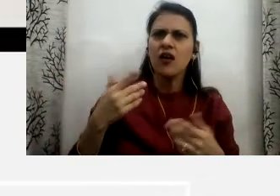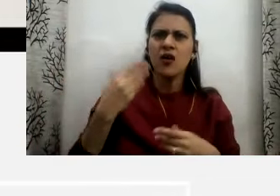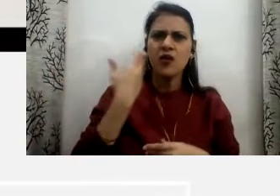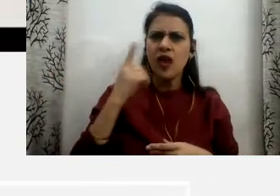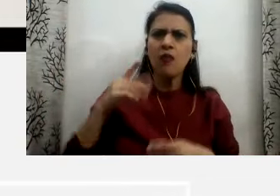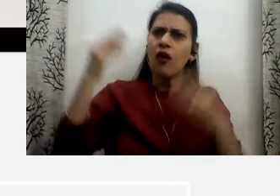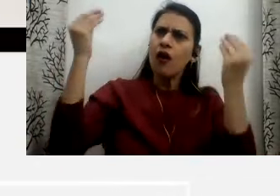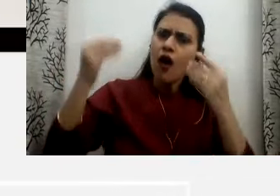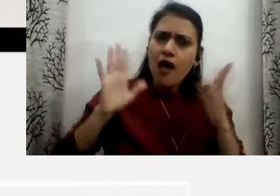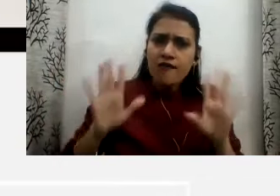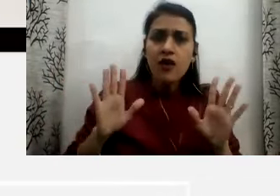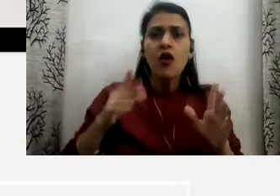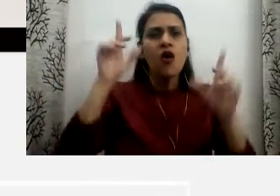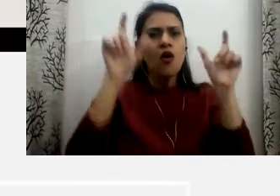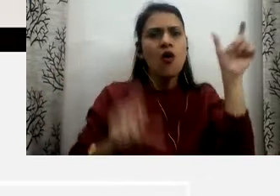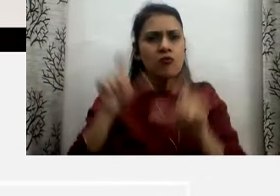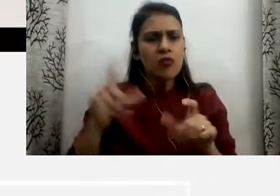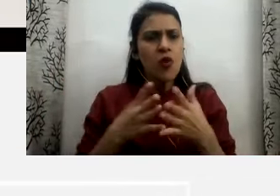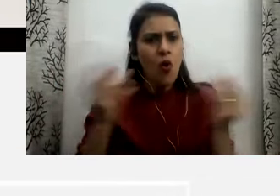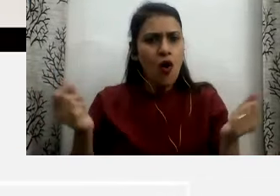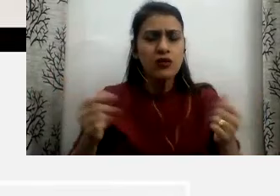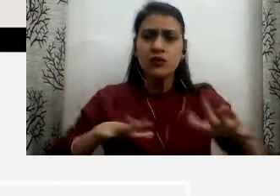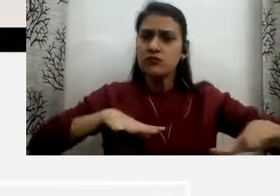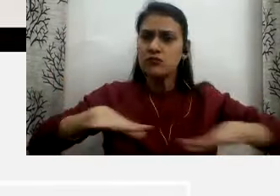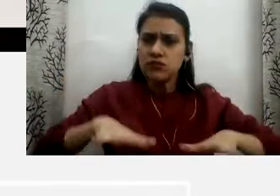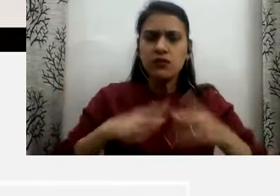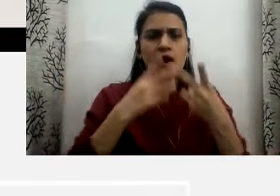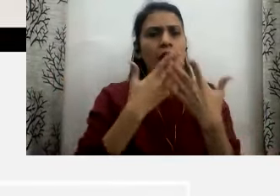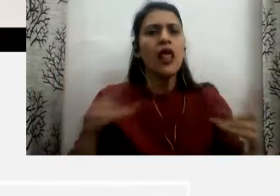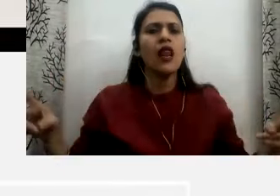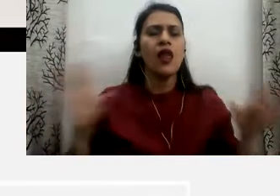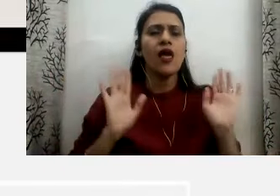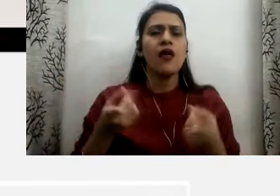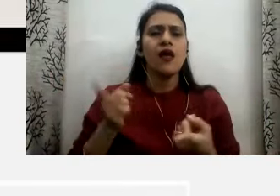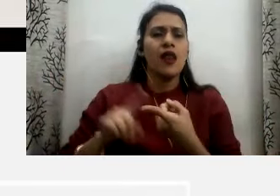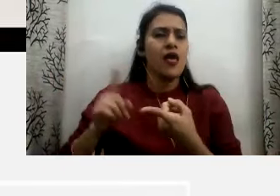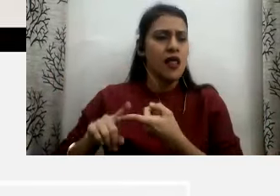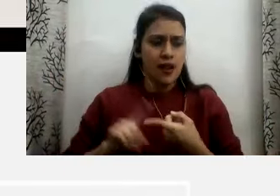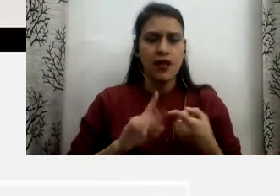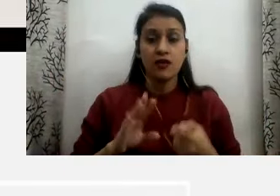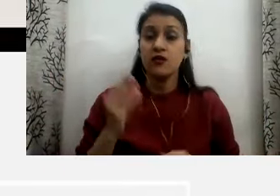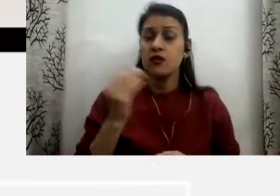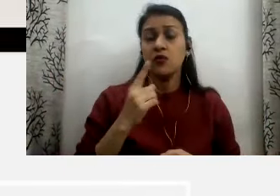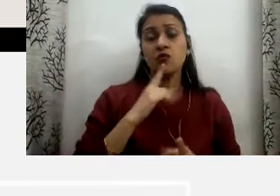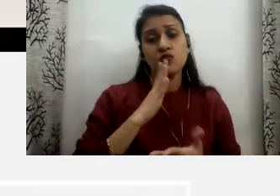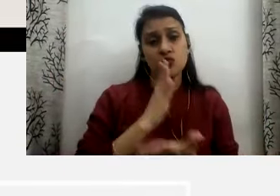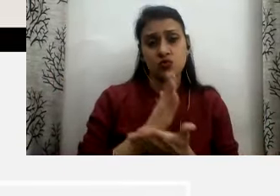cultivation, human loss, disasters. 2. all very true and very tragic.